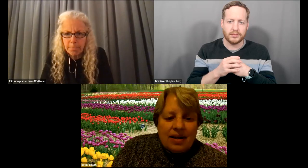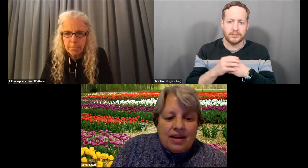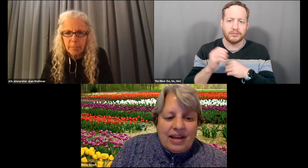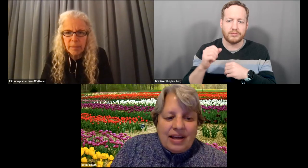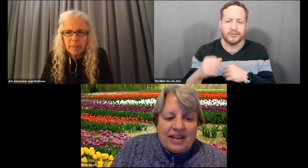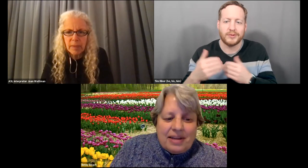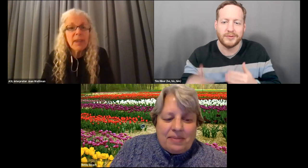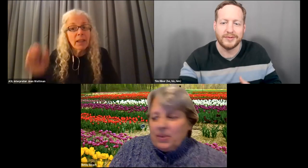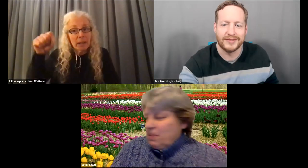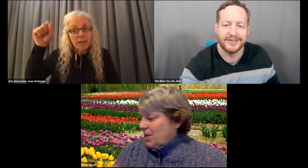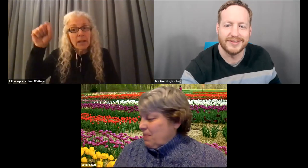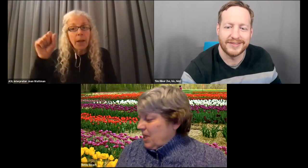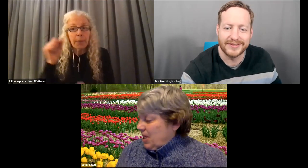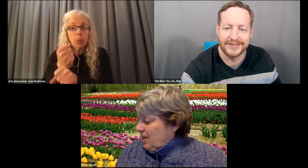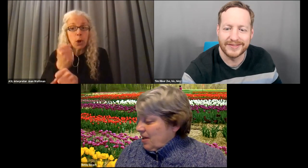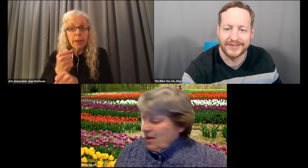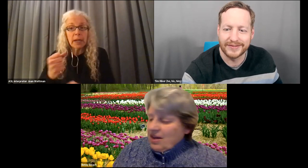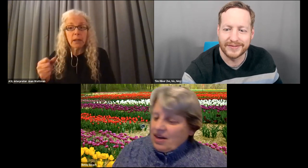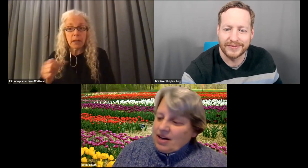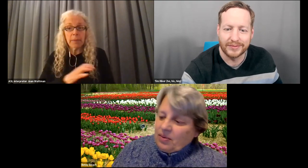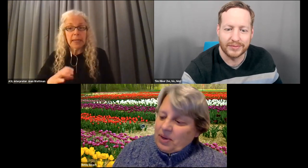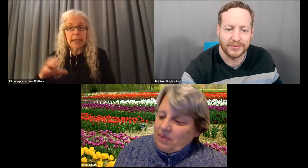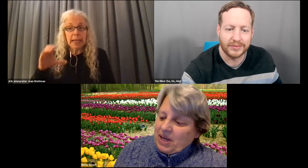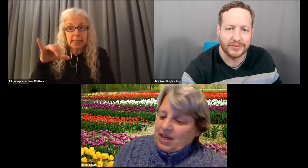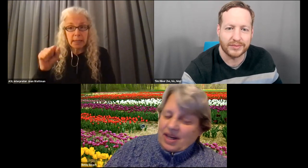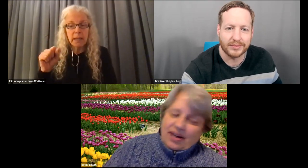Yes, I'm on the employment committee. We meet again